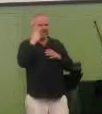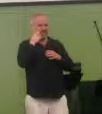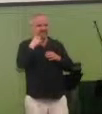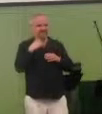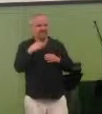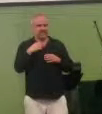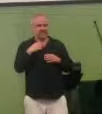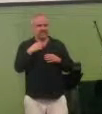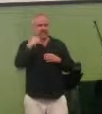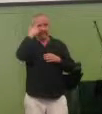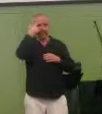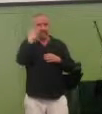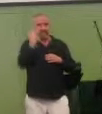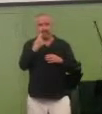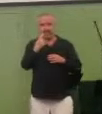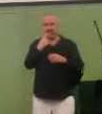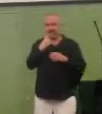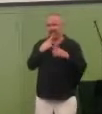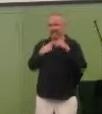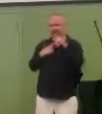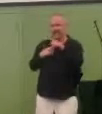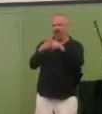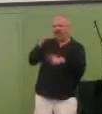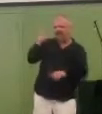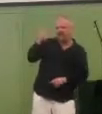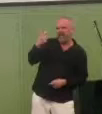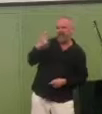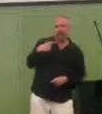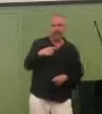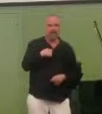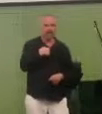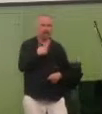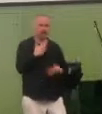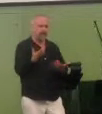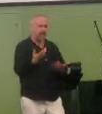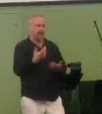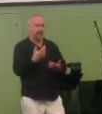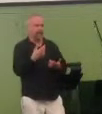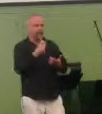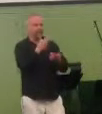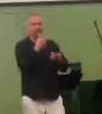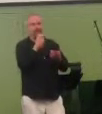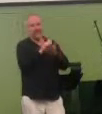glad I passed and love to be thought of as a fag, but really.